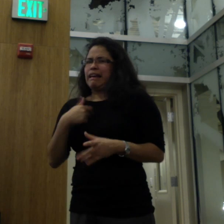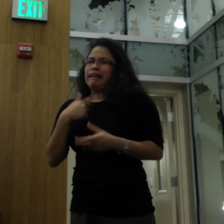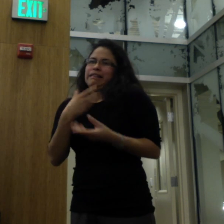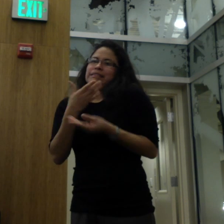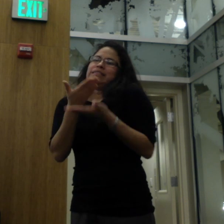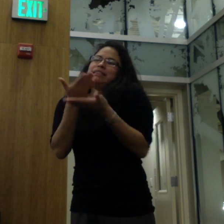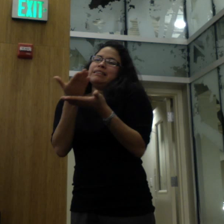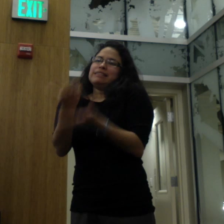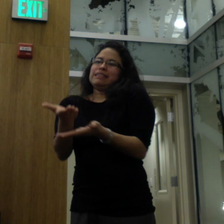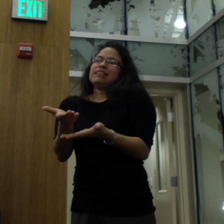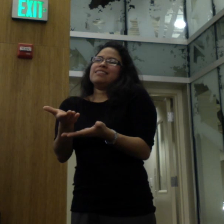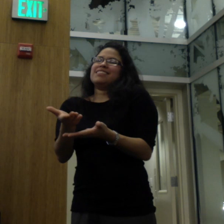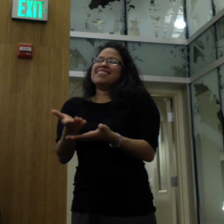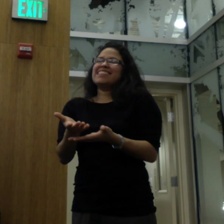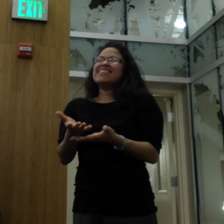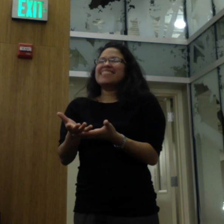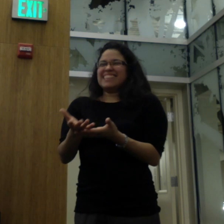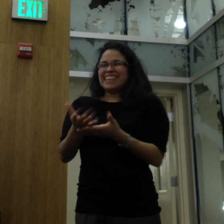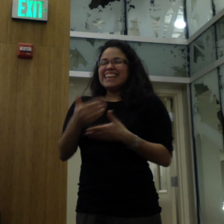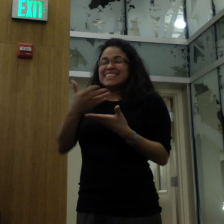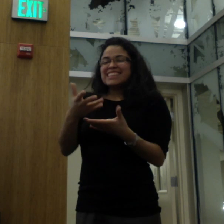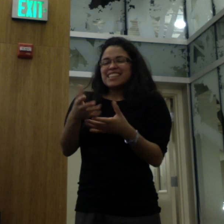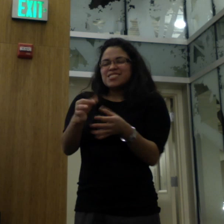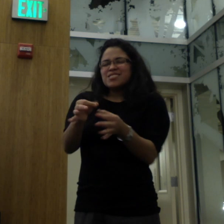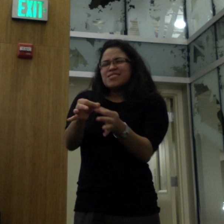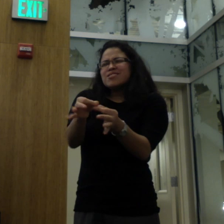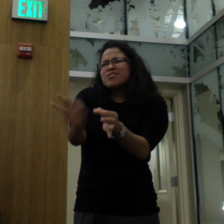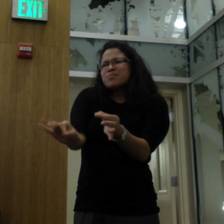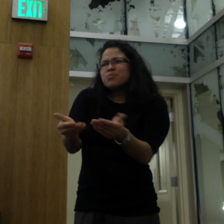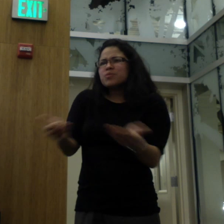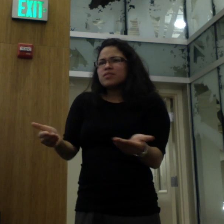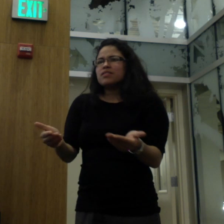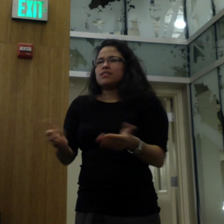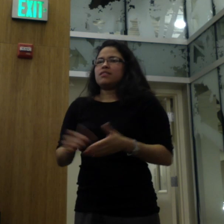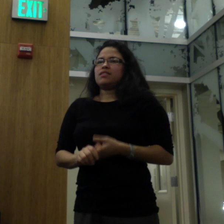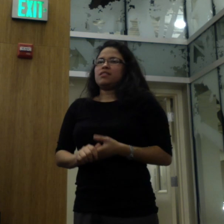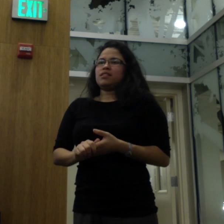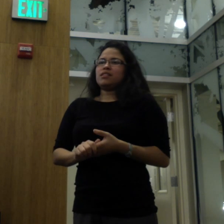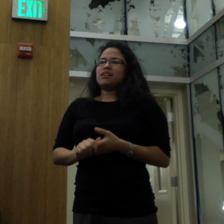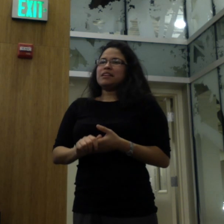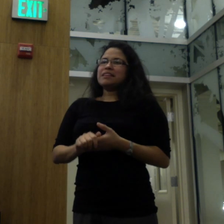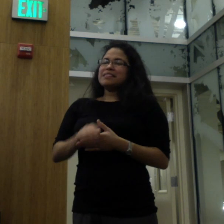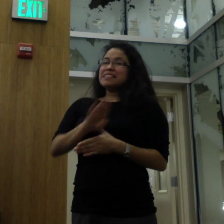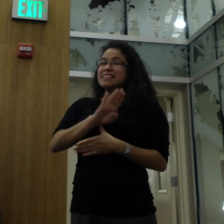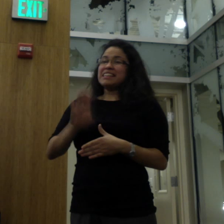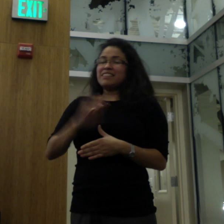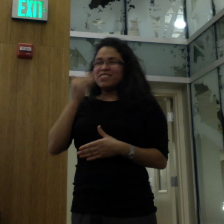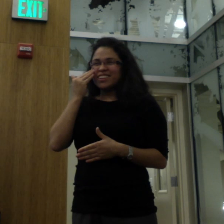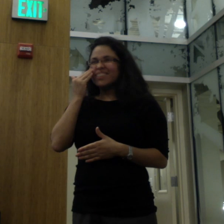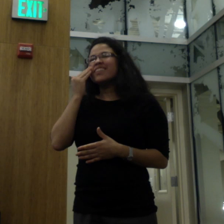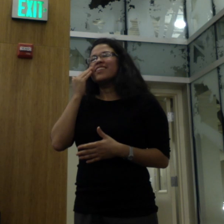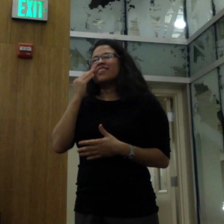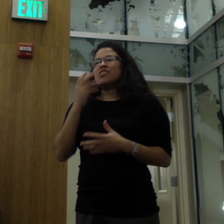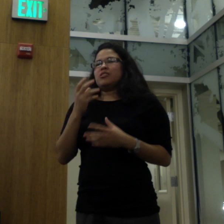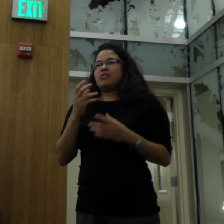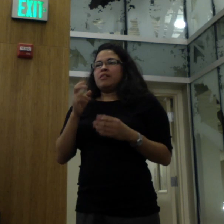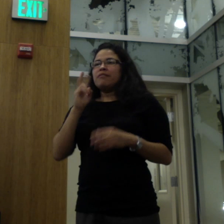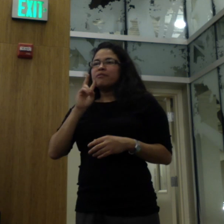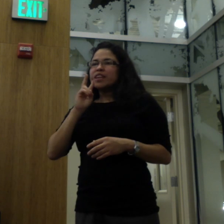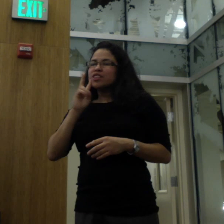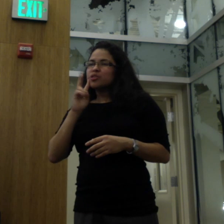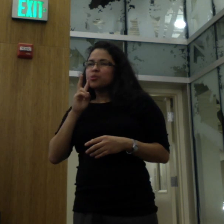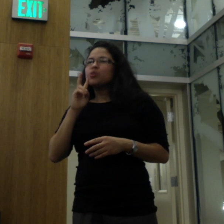simple, foot by foot, Thomas Jefferson type of garden where you can grow vegetables in just a tiny little